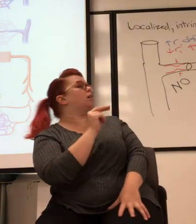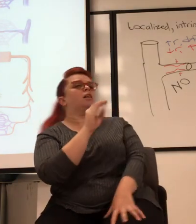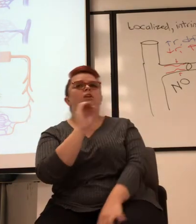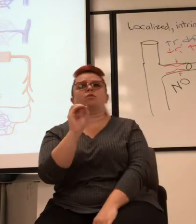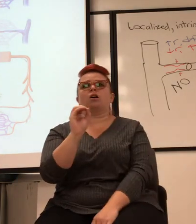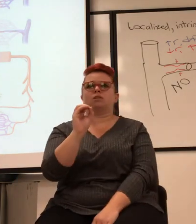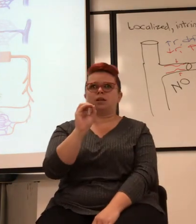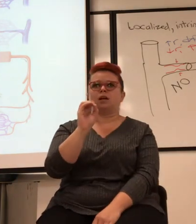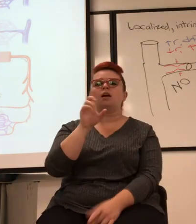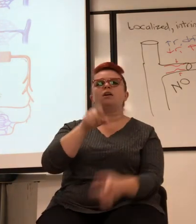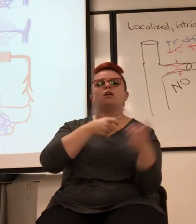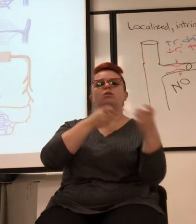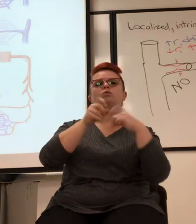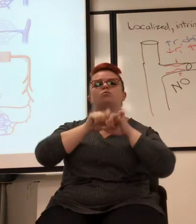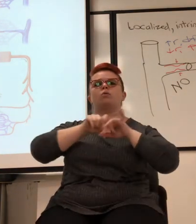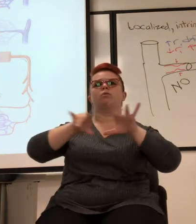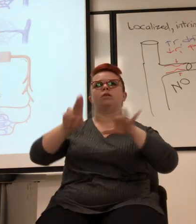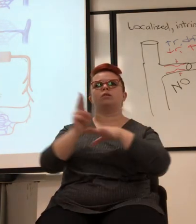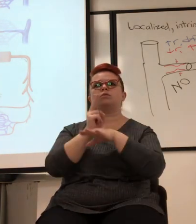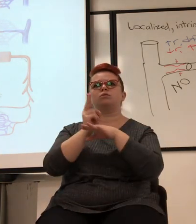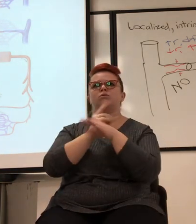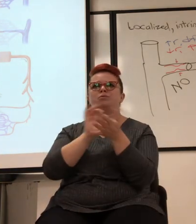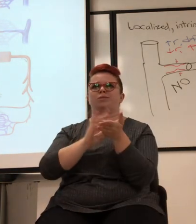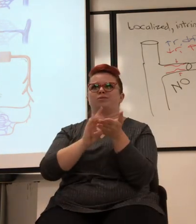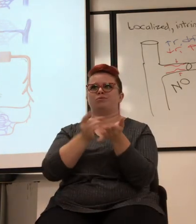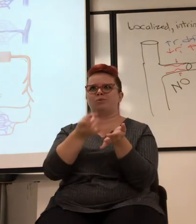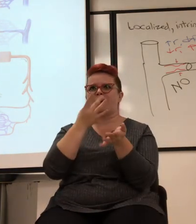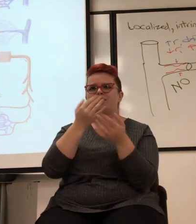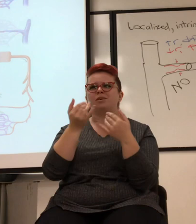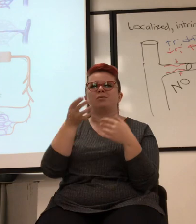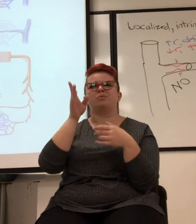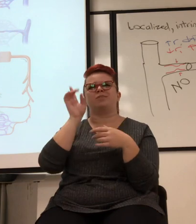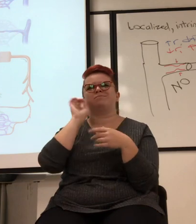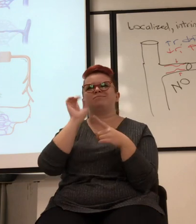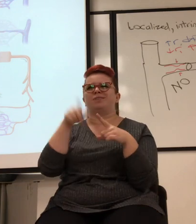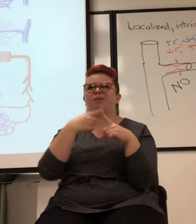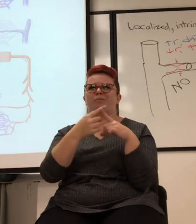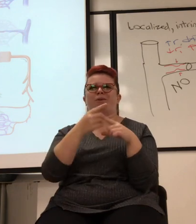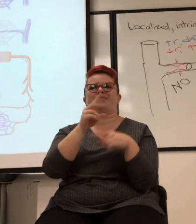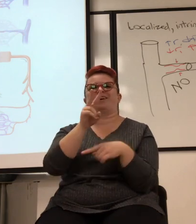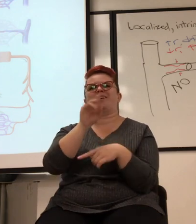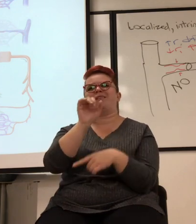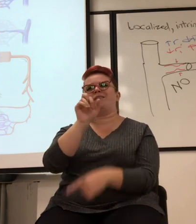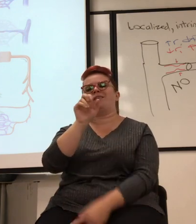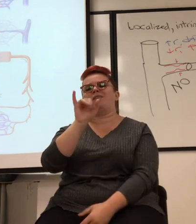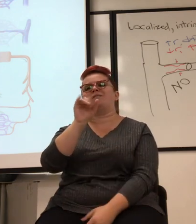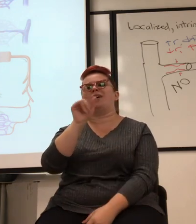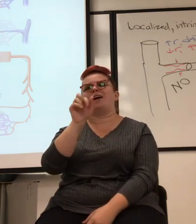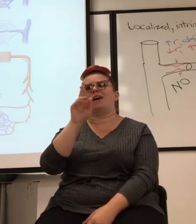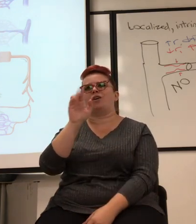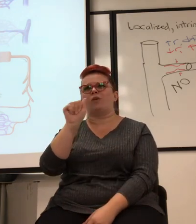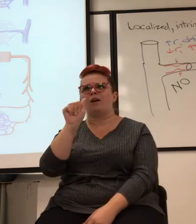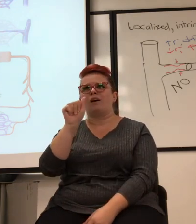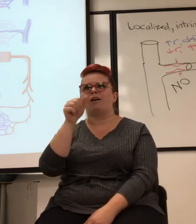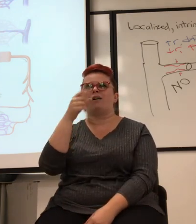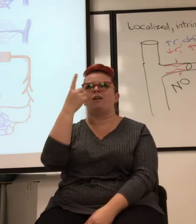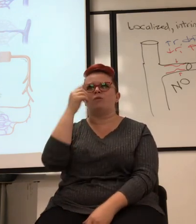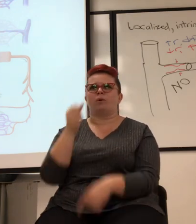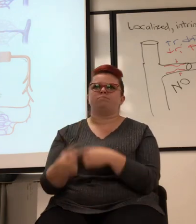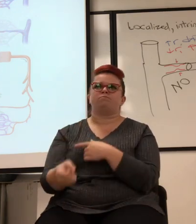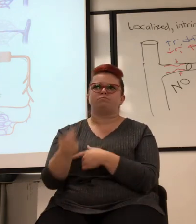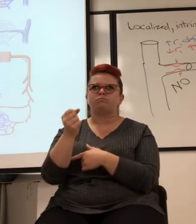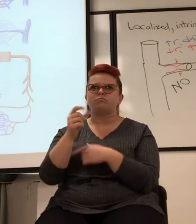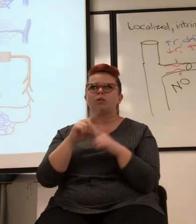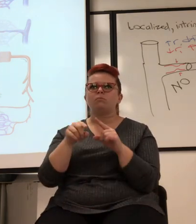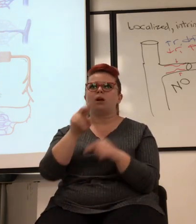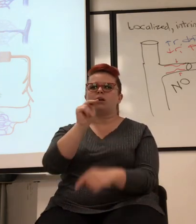right? We always hear about it with Viagra or other erectile dysfunction drugs. Nitric oxide is a huge